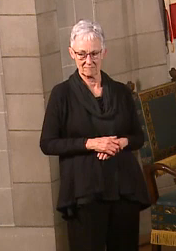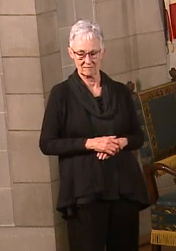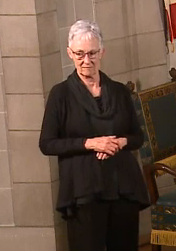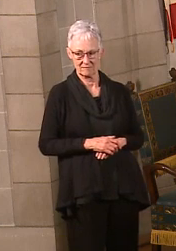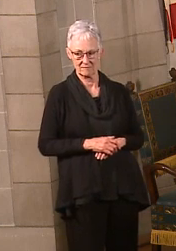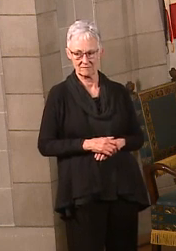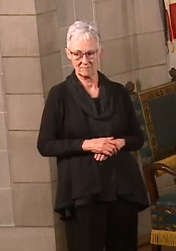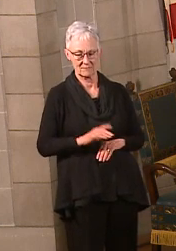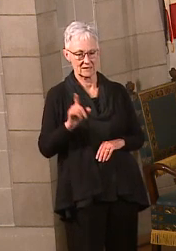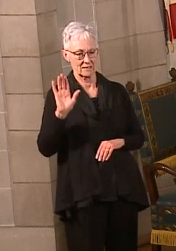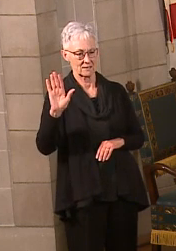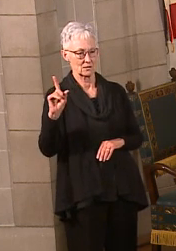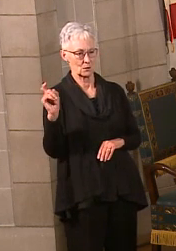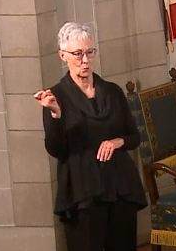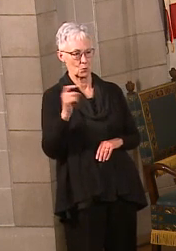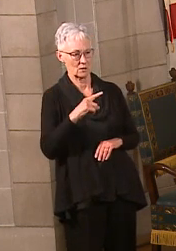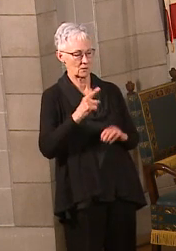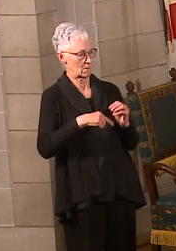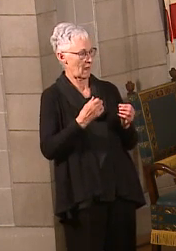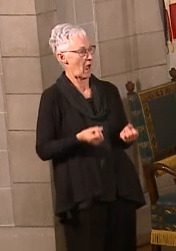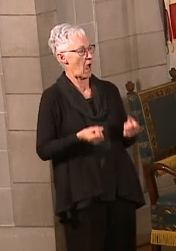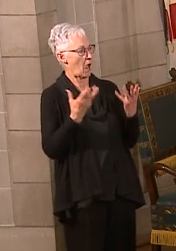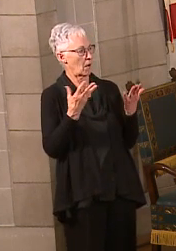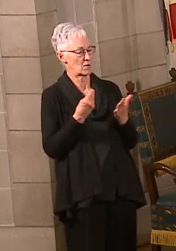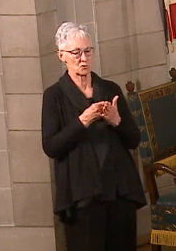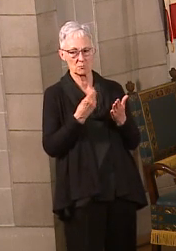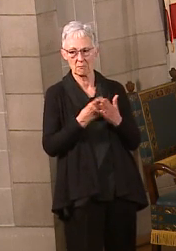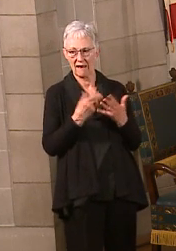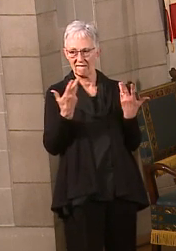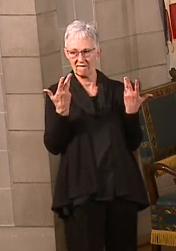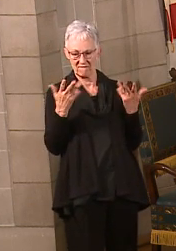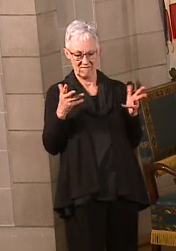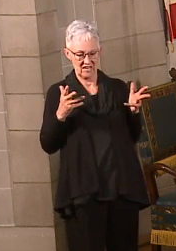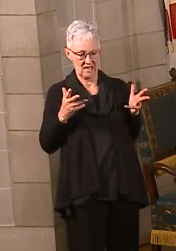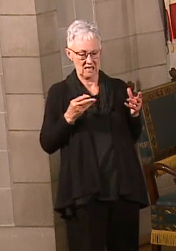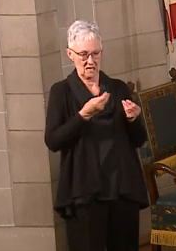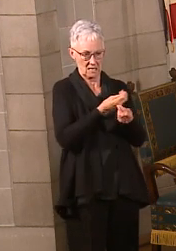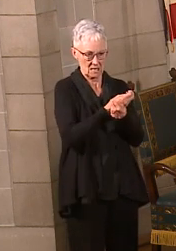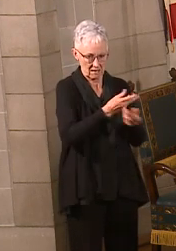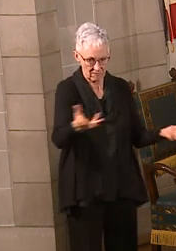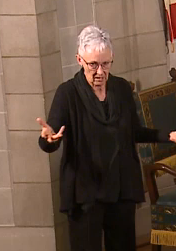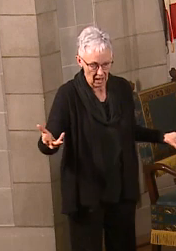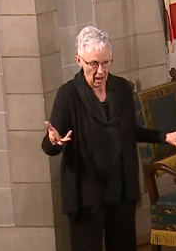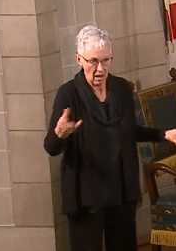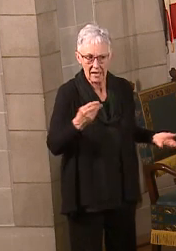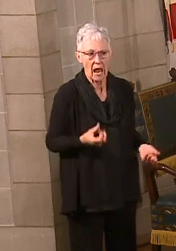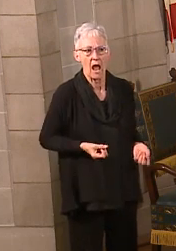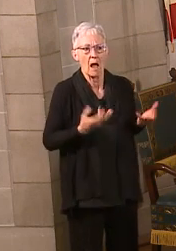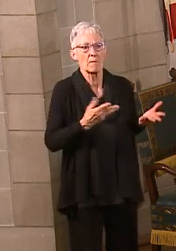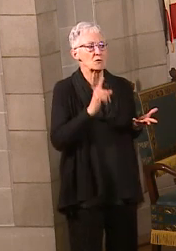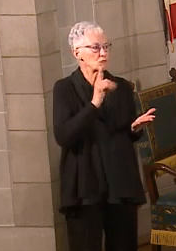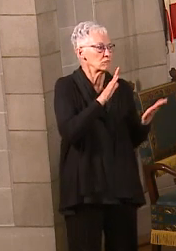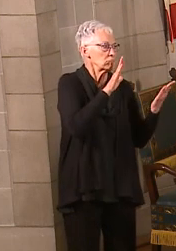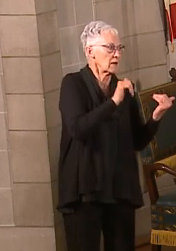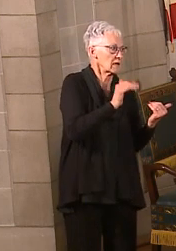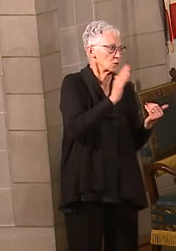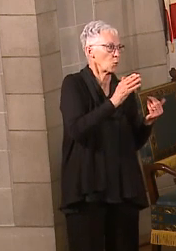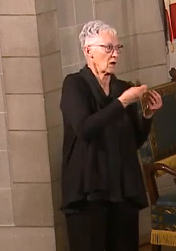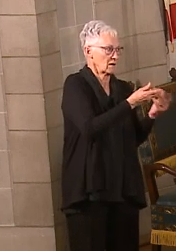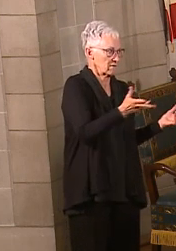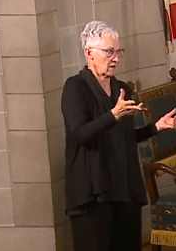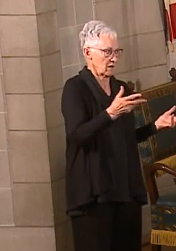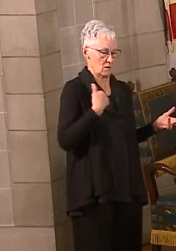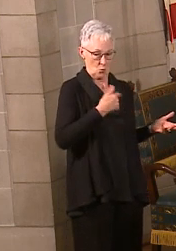how much there is expected? Well, I know how much we've given out this week, or paid out this week, and that's about $3.2